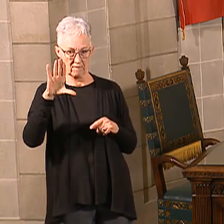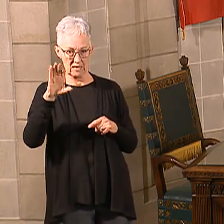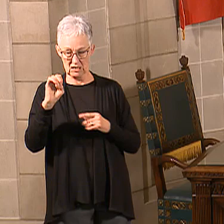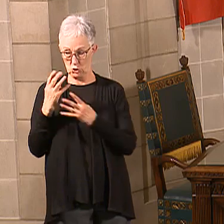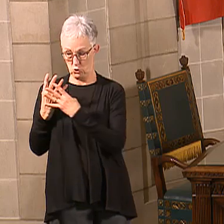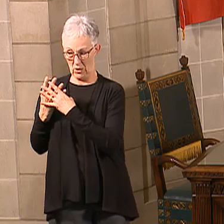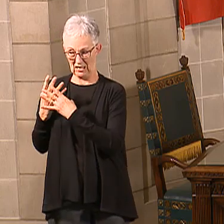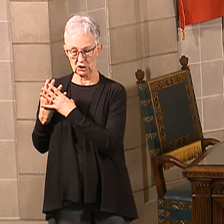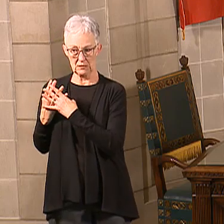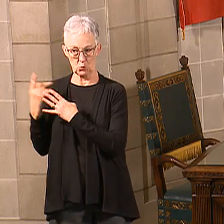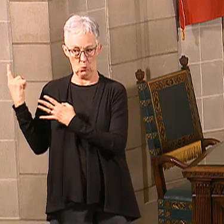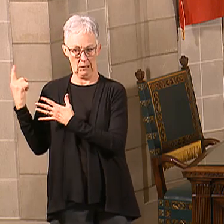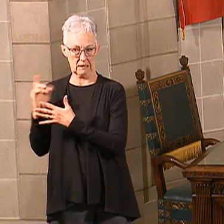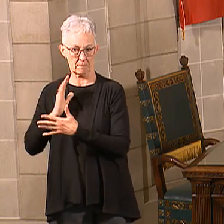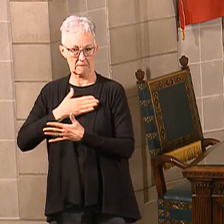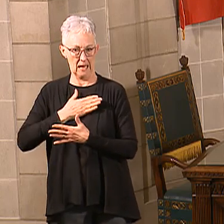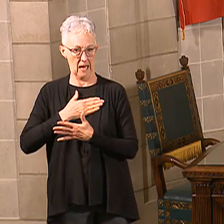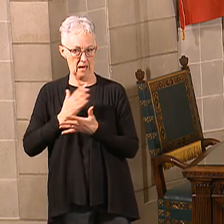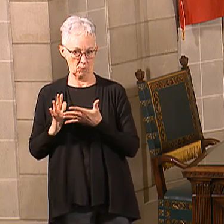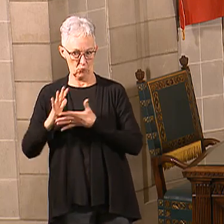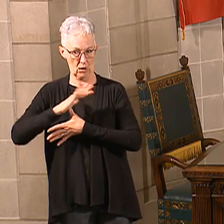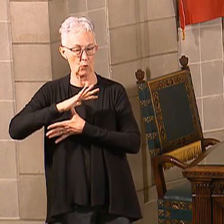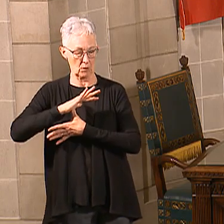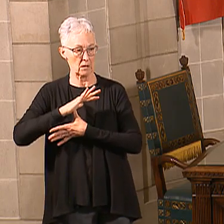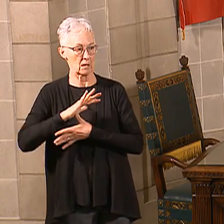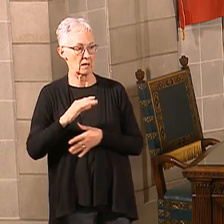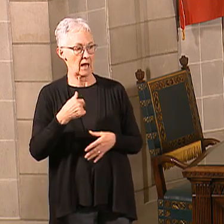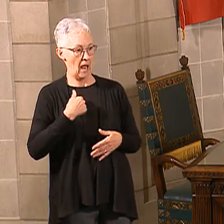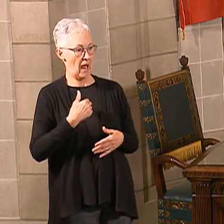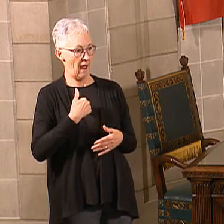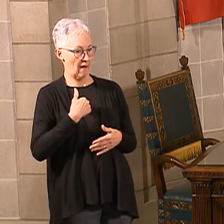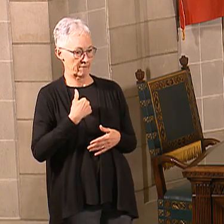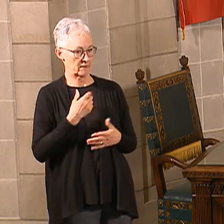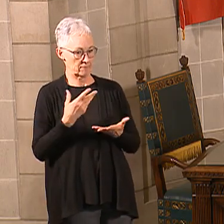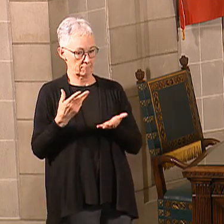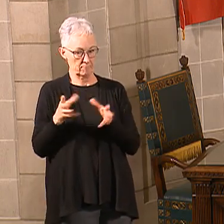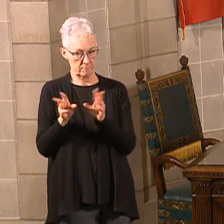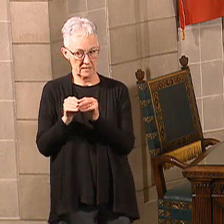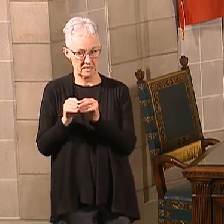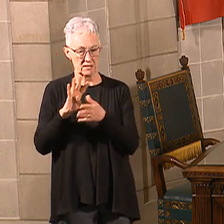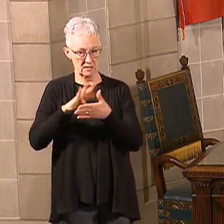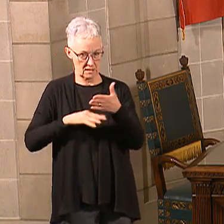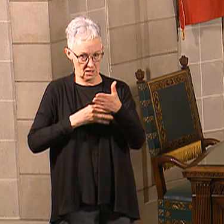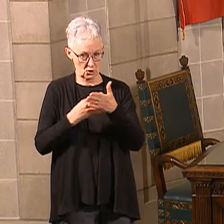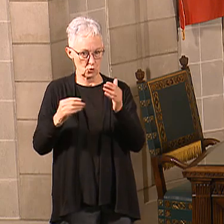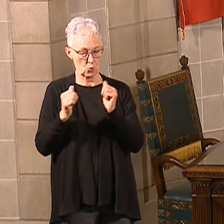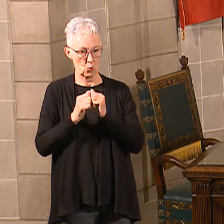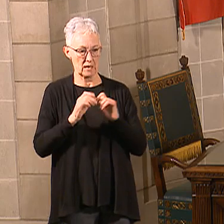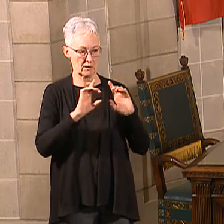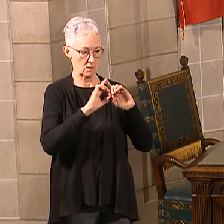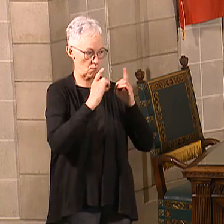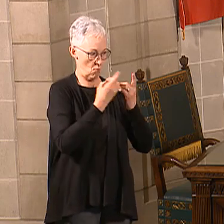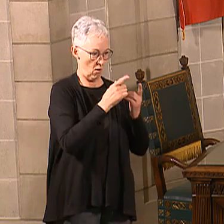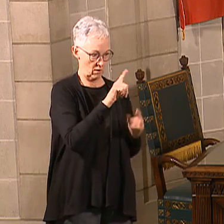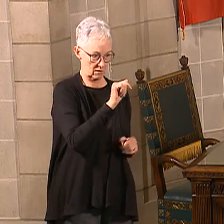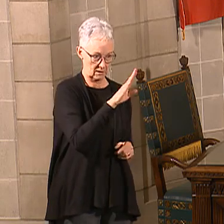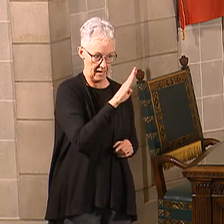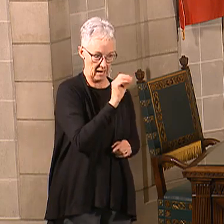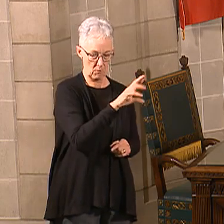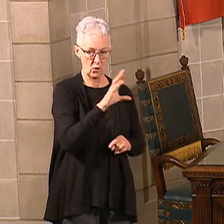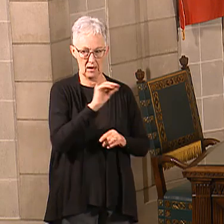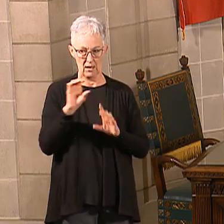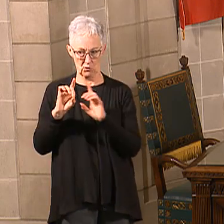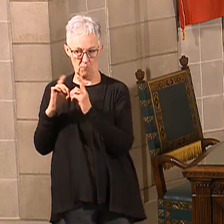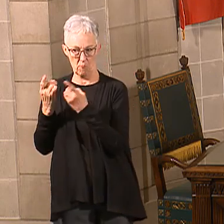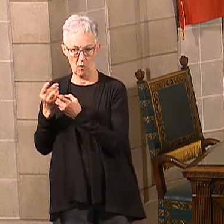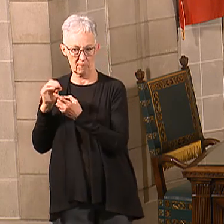call scheduled this week with Scott Frakes and with John Albin at our Department of Labor and our Department of Corrections, respectively, so